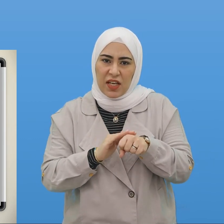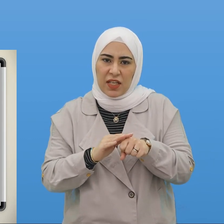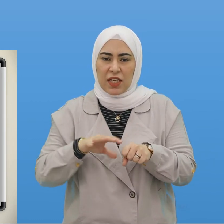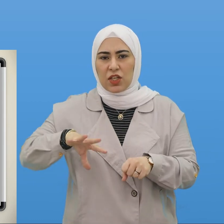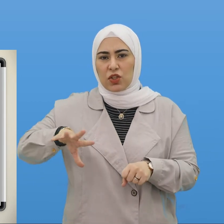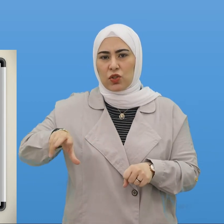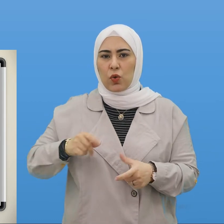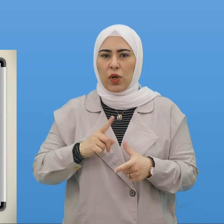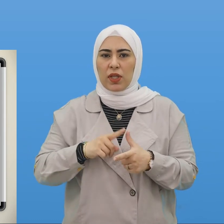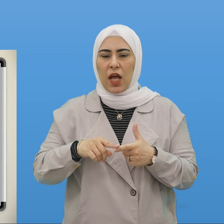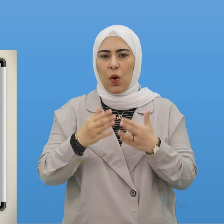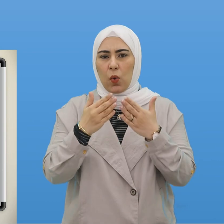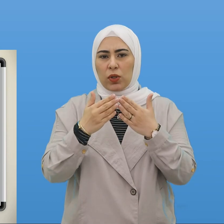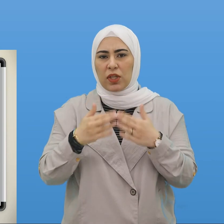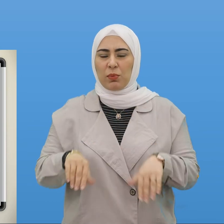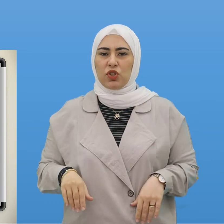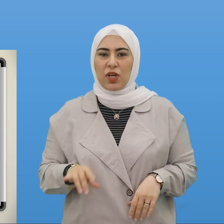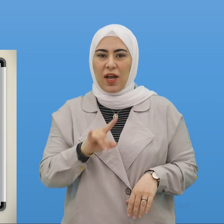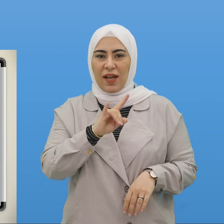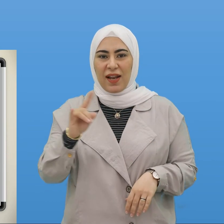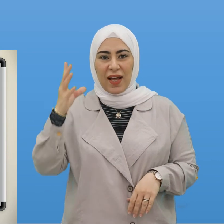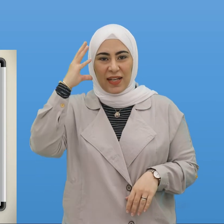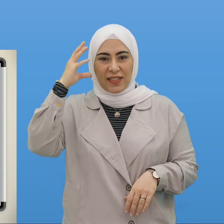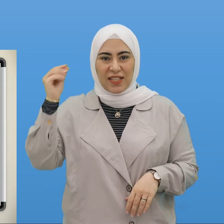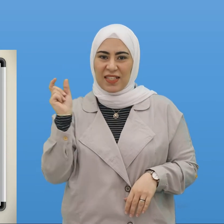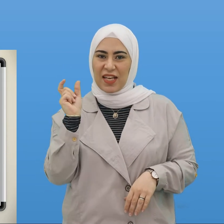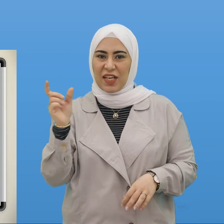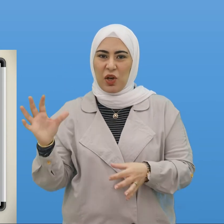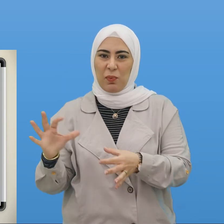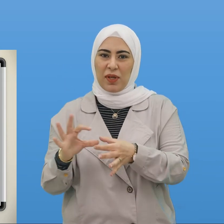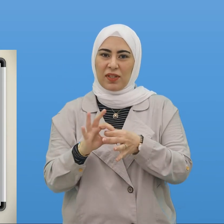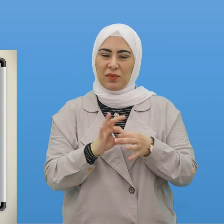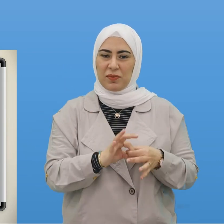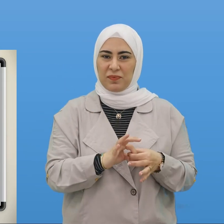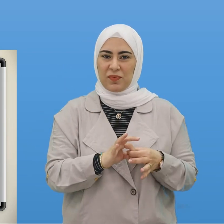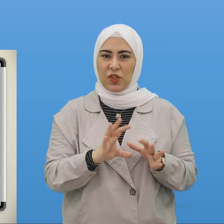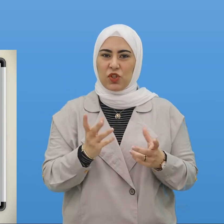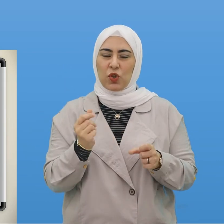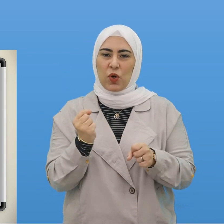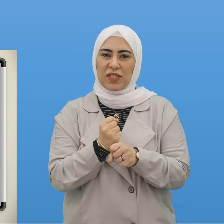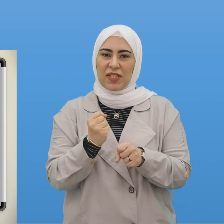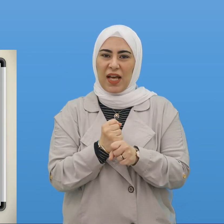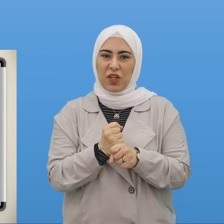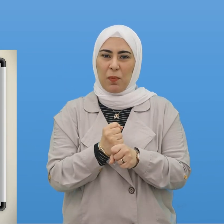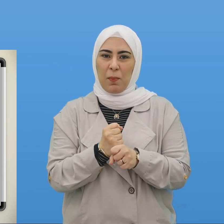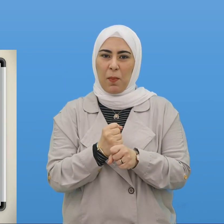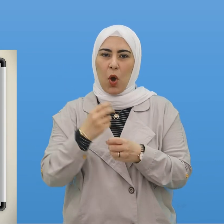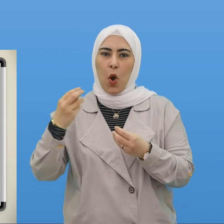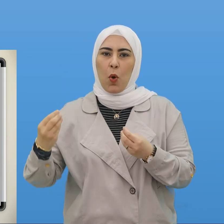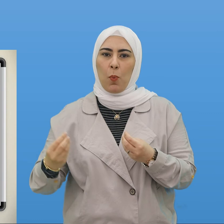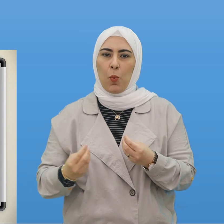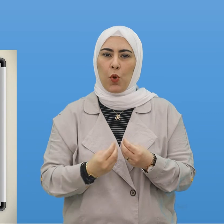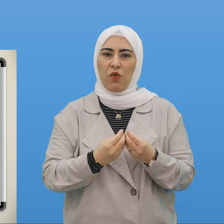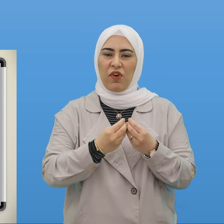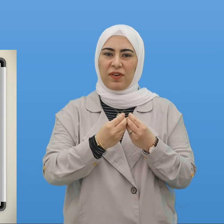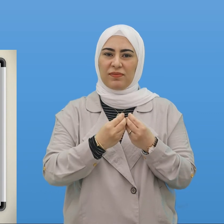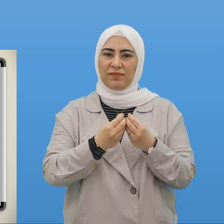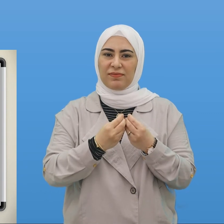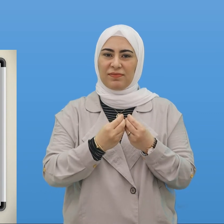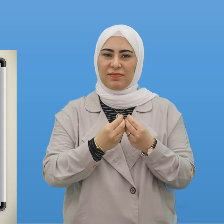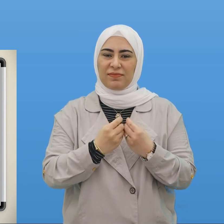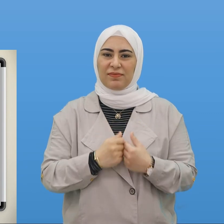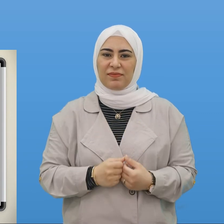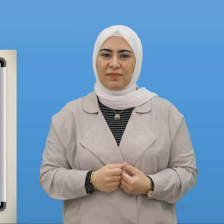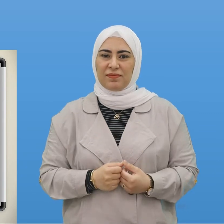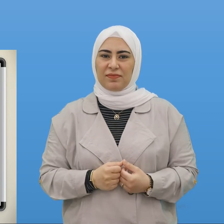Don't forget, connector. Instead of using in addition over and over again, I'm going to use moreover, and I'm going to